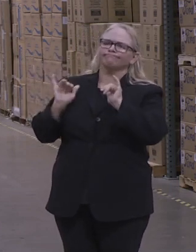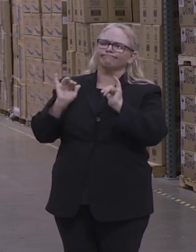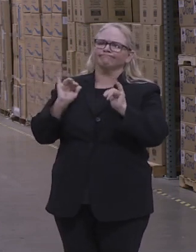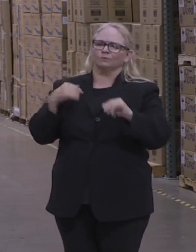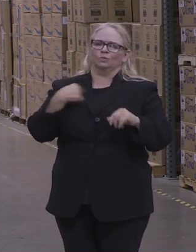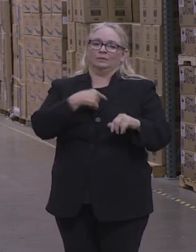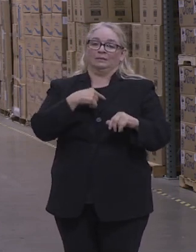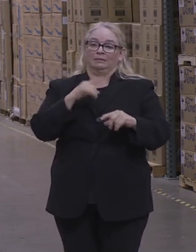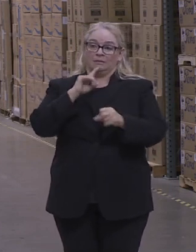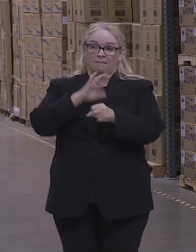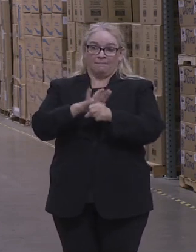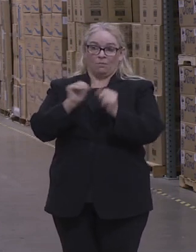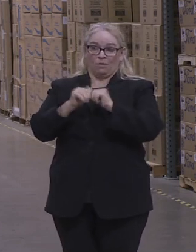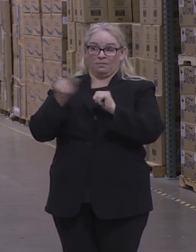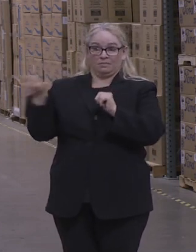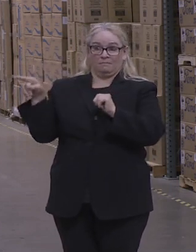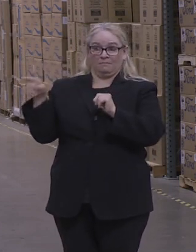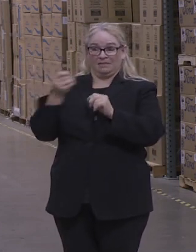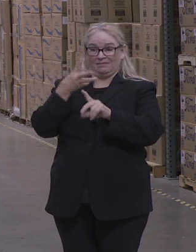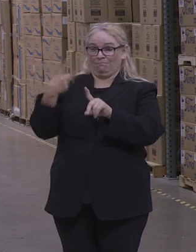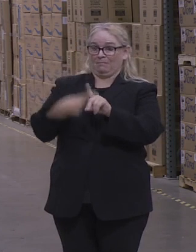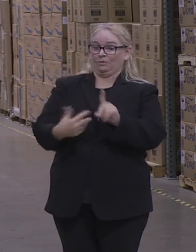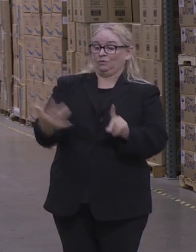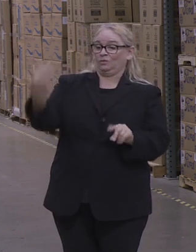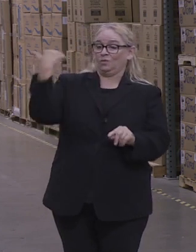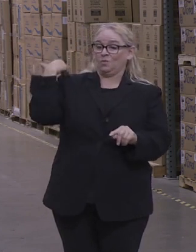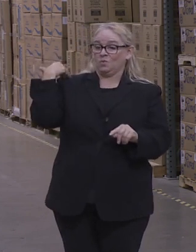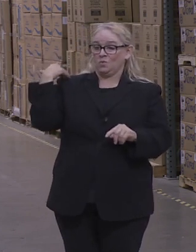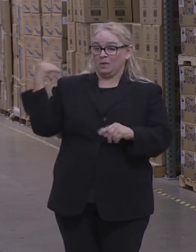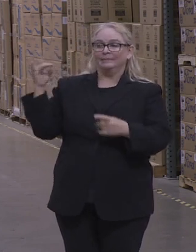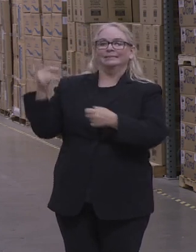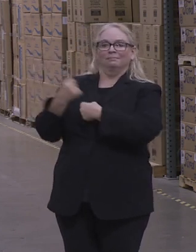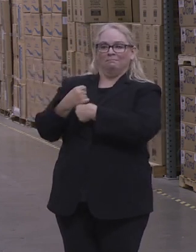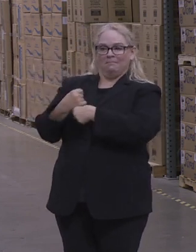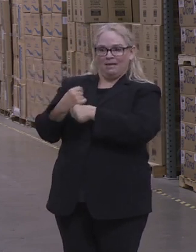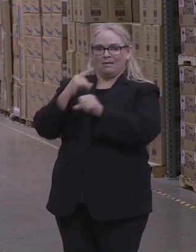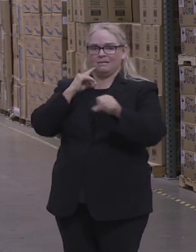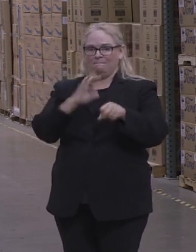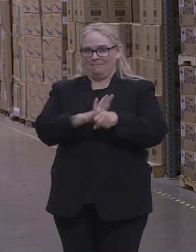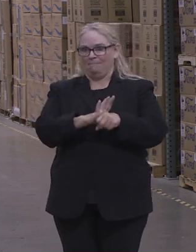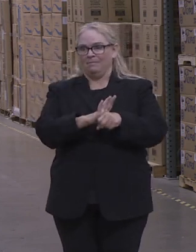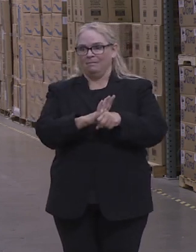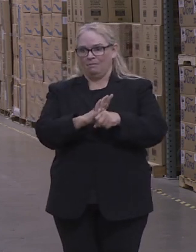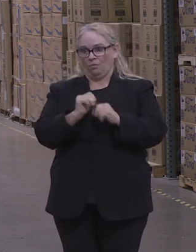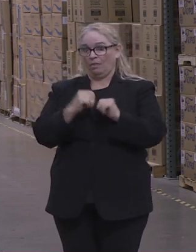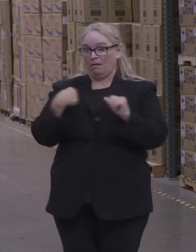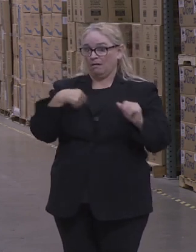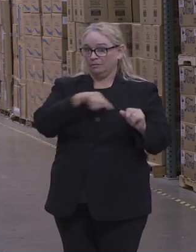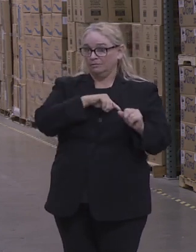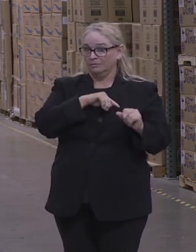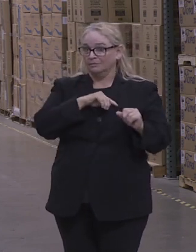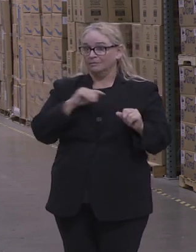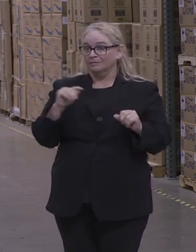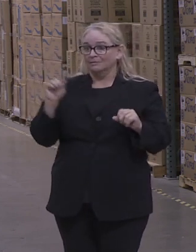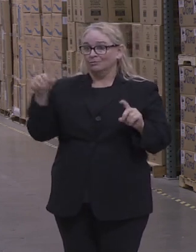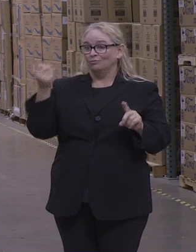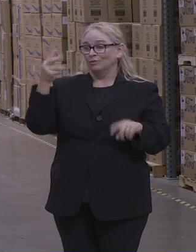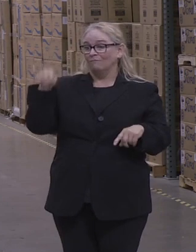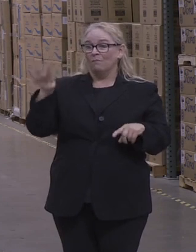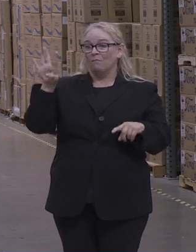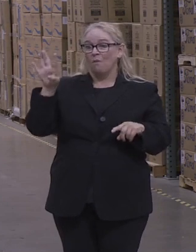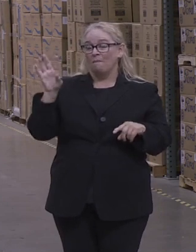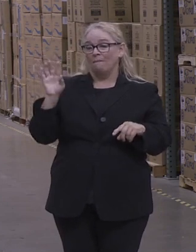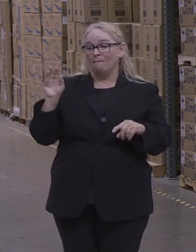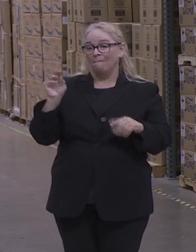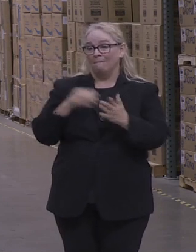many months ago. They made that commitment in partnership. Those 12.4 million masks, only